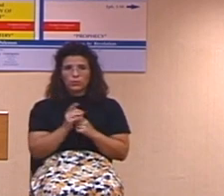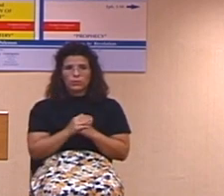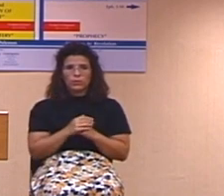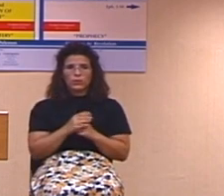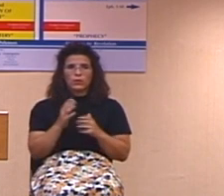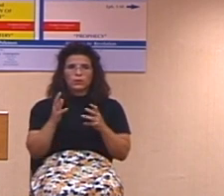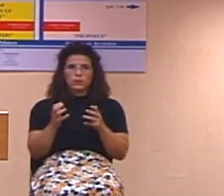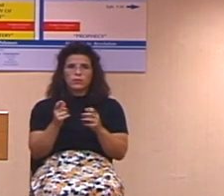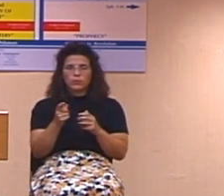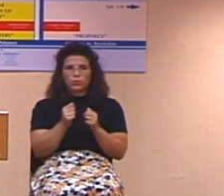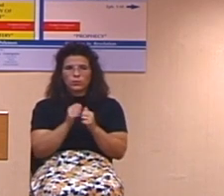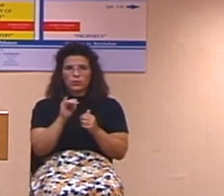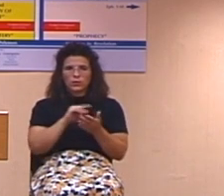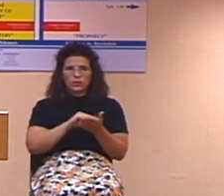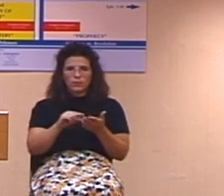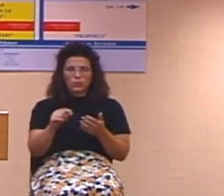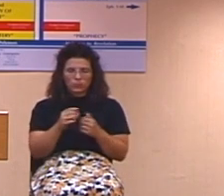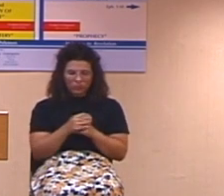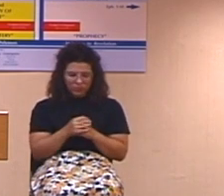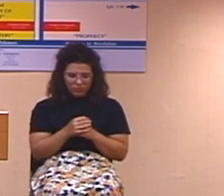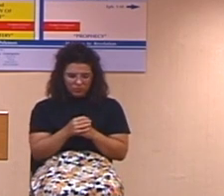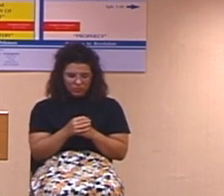I'll leave you with that verse.